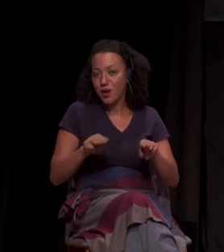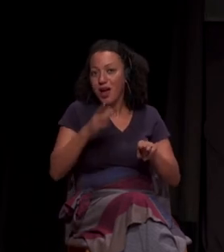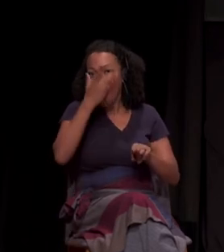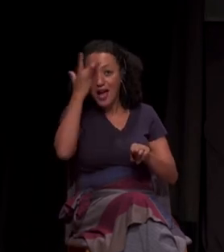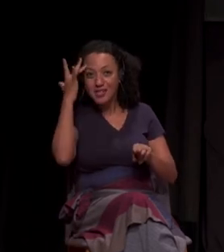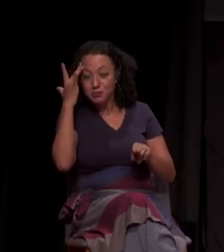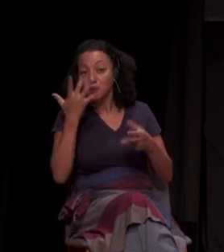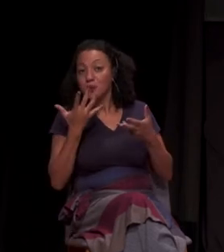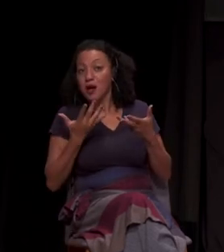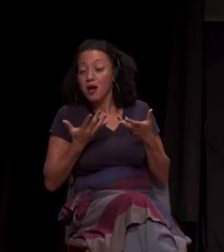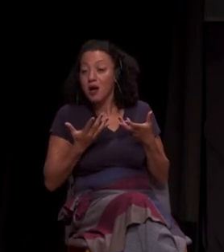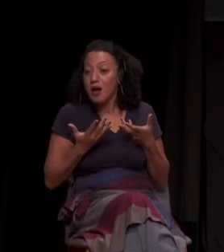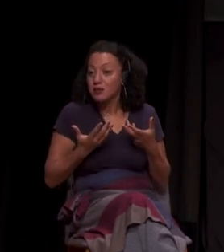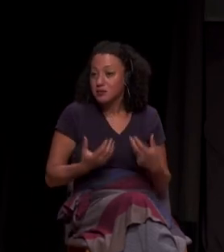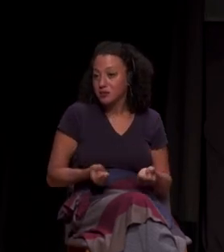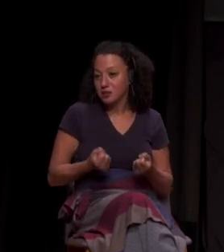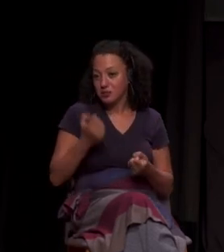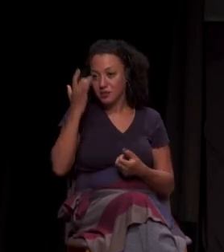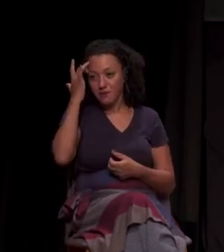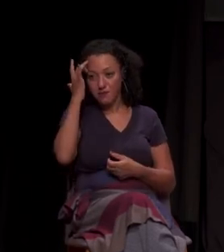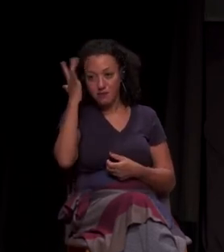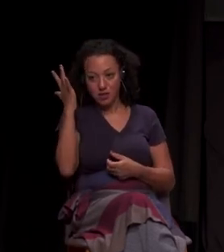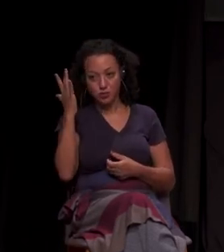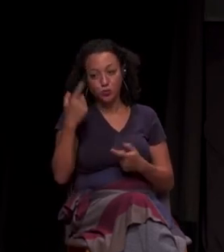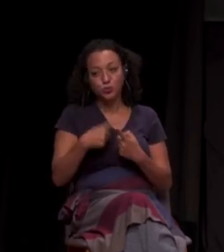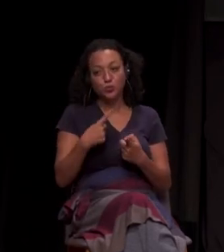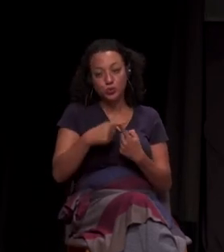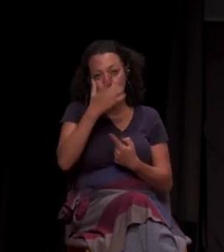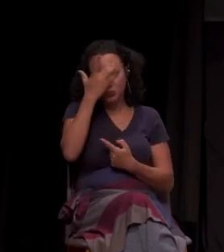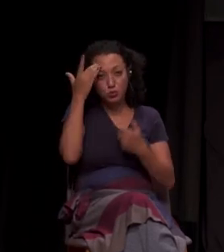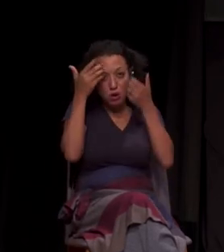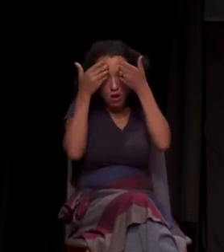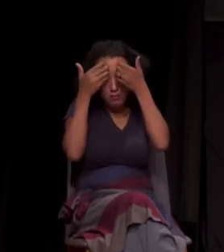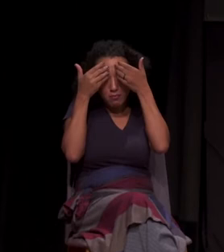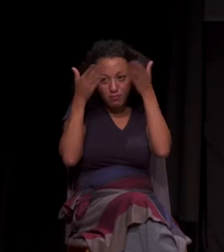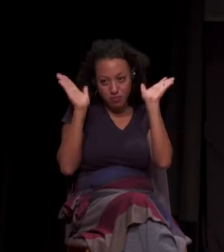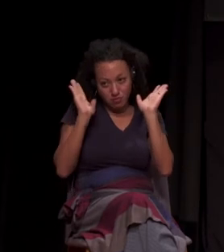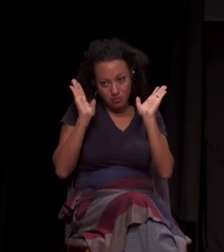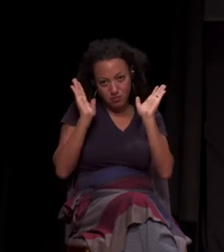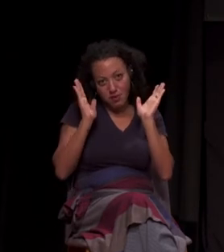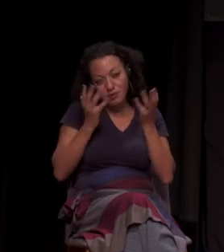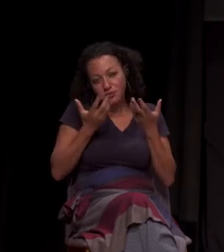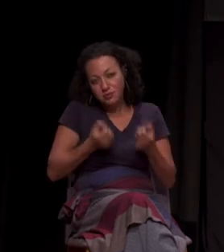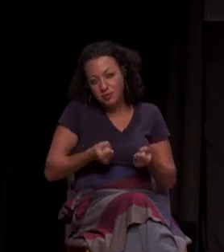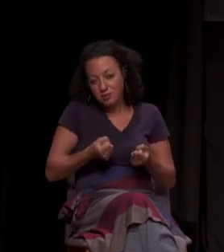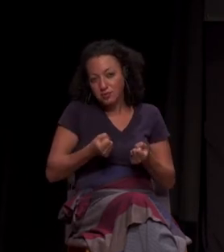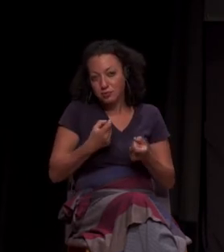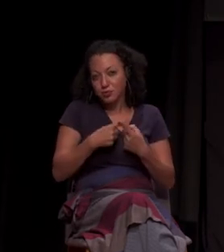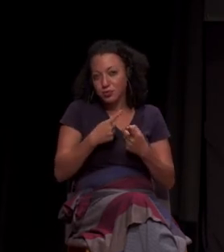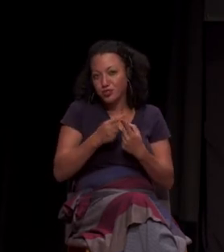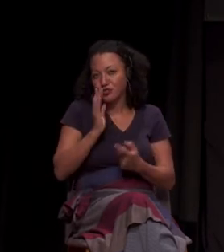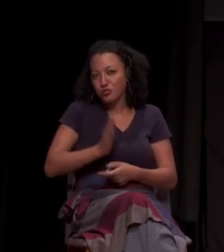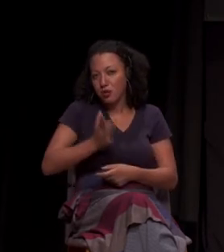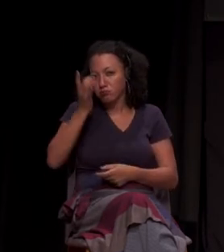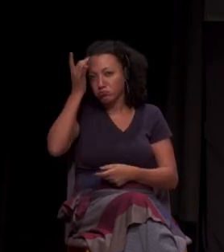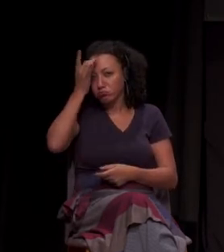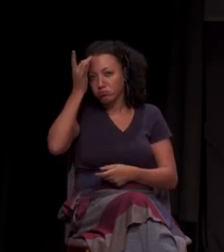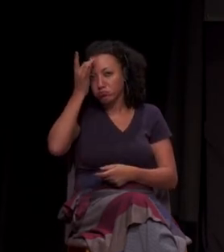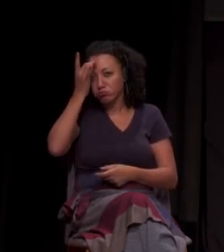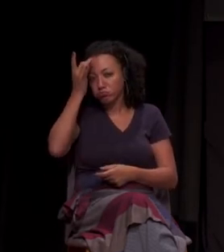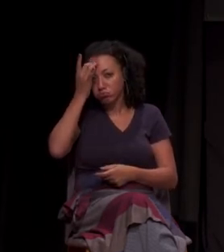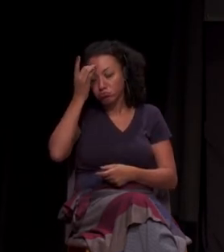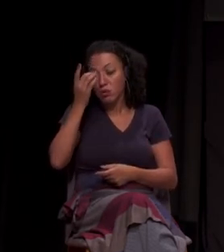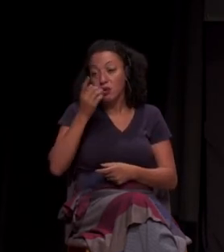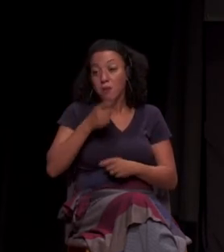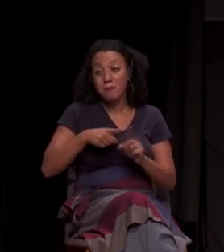for the conversation and for the interventions into the awareness. But if it moves outside of the art space,